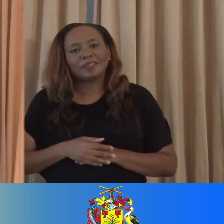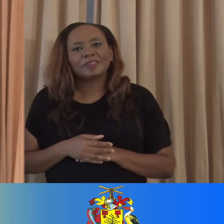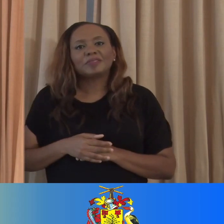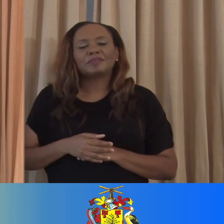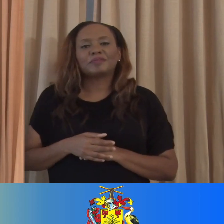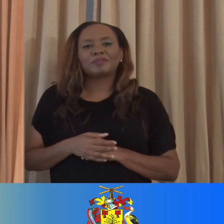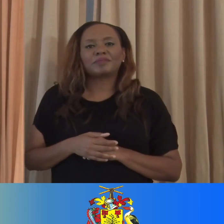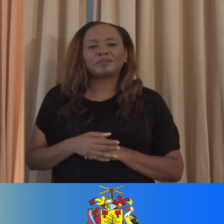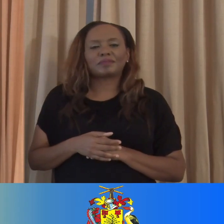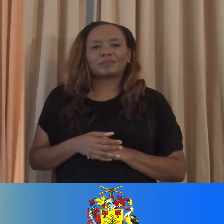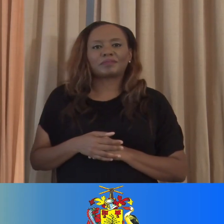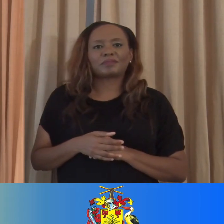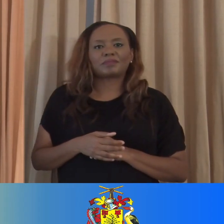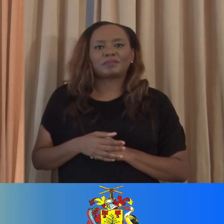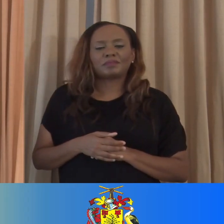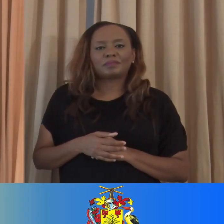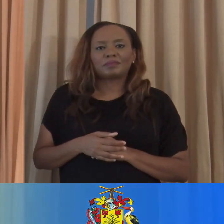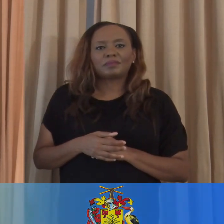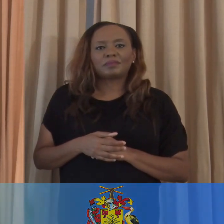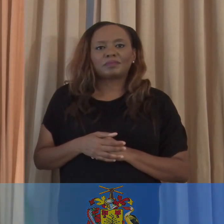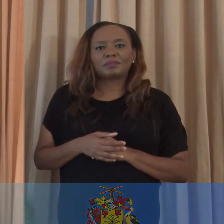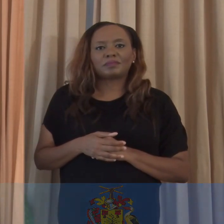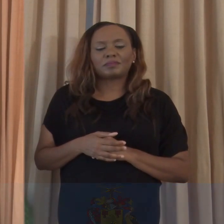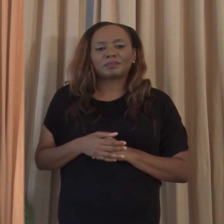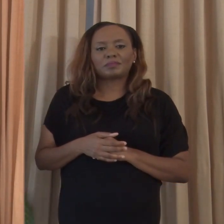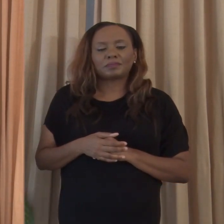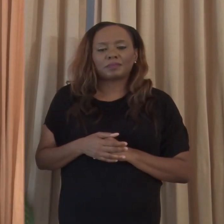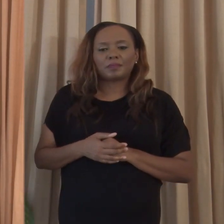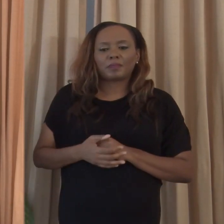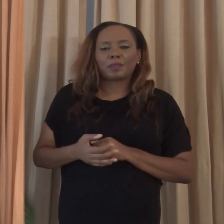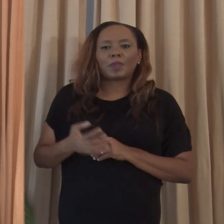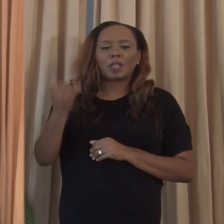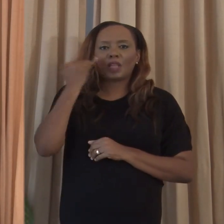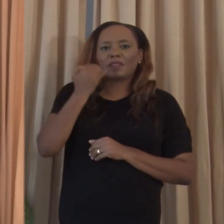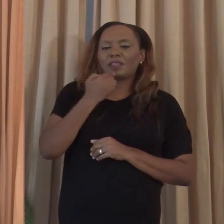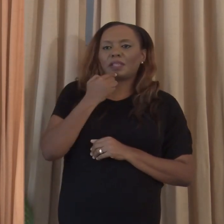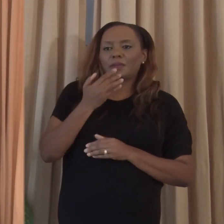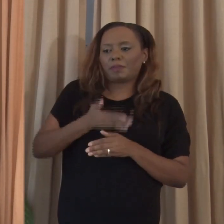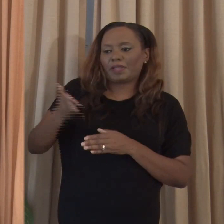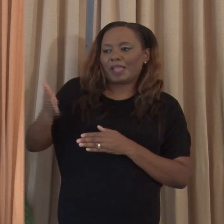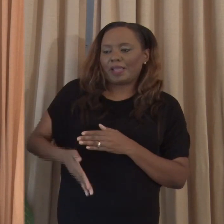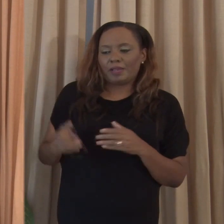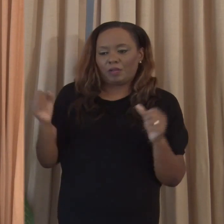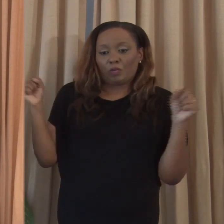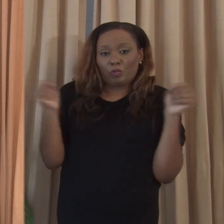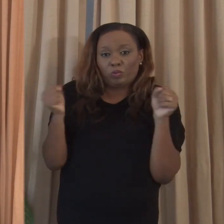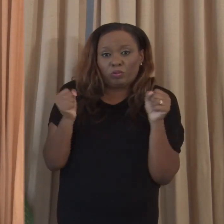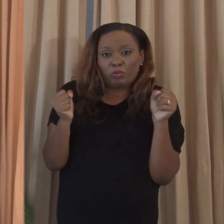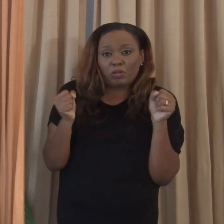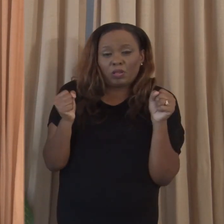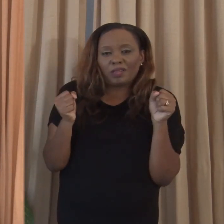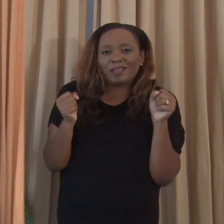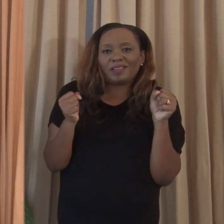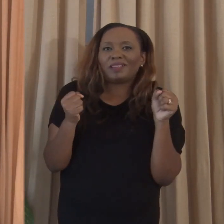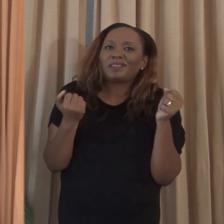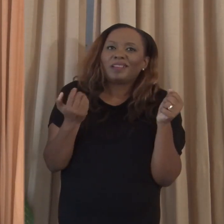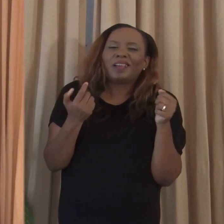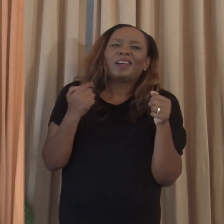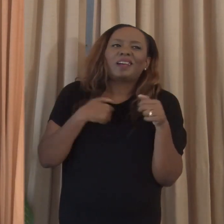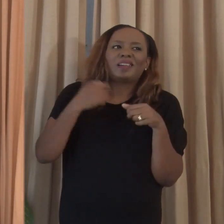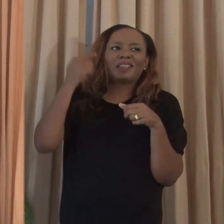I would imagine that if you say just simply the end of winter, you might be being a little bit optimistic, because I suspect that this